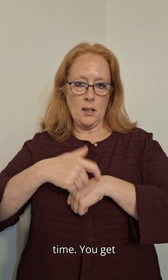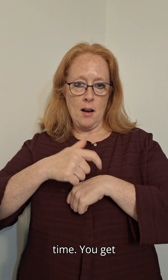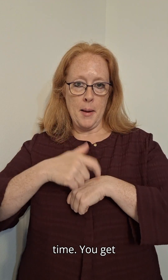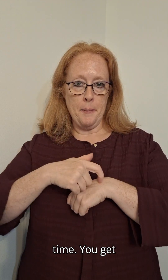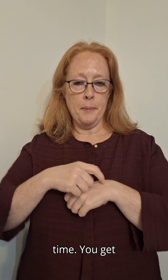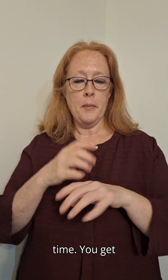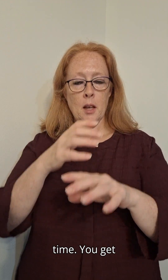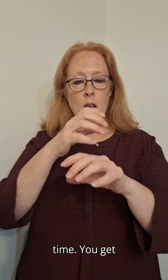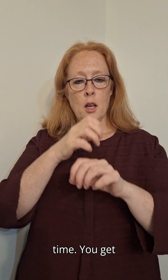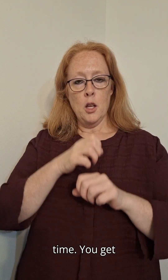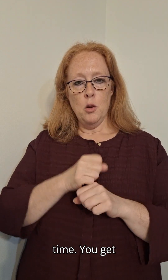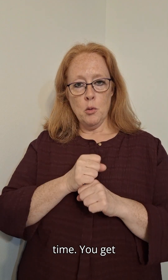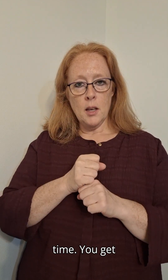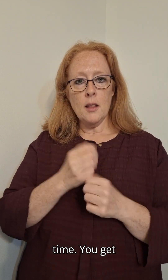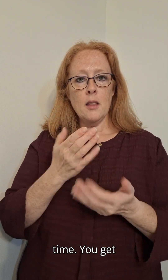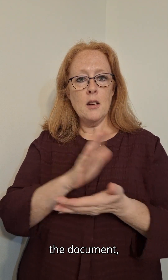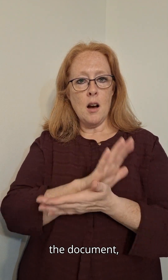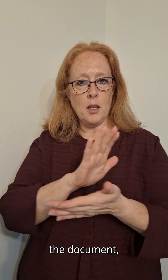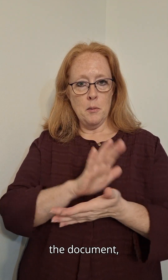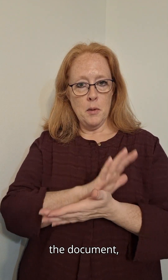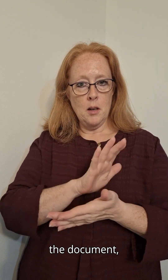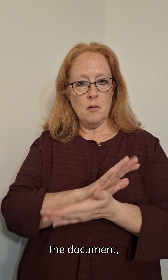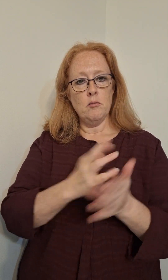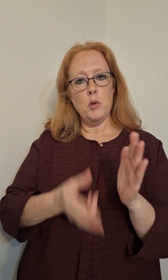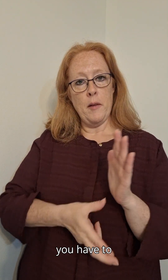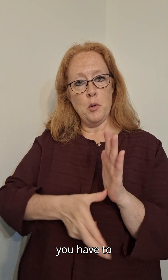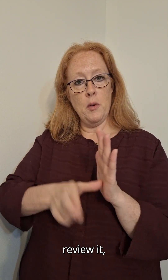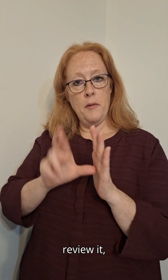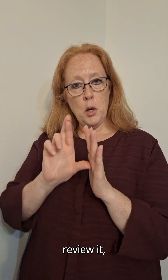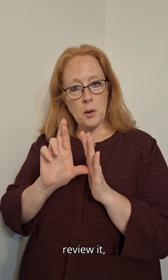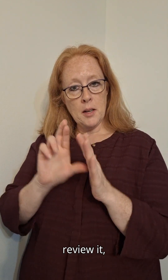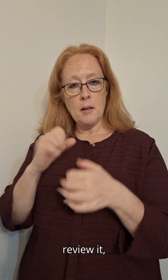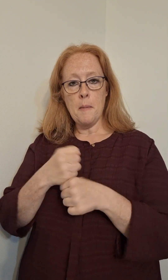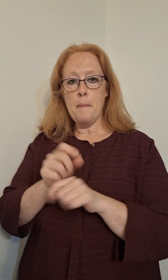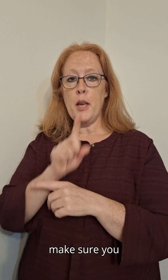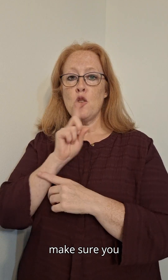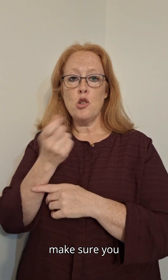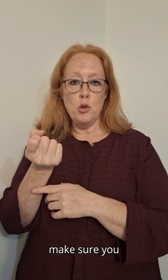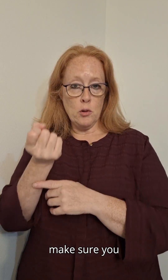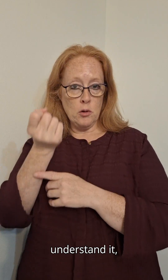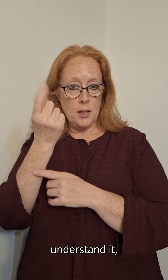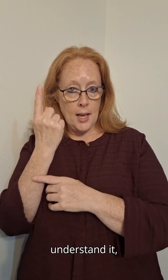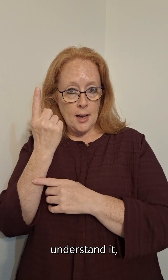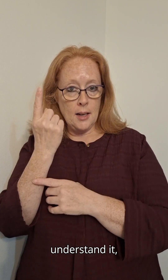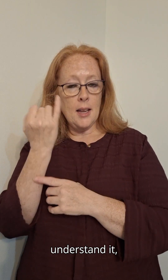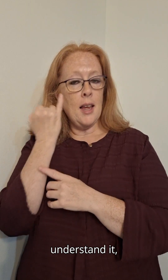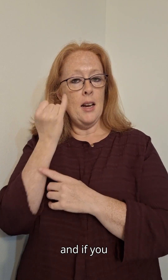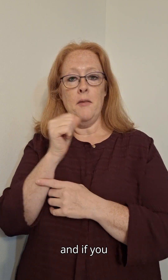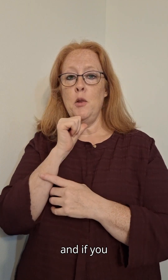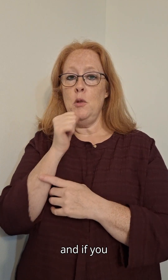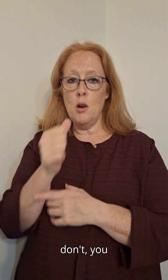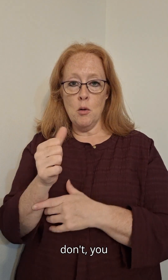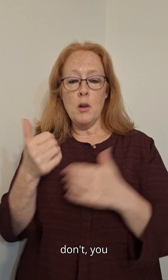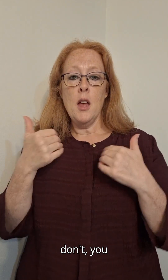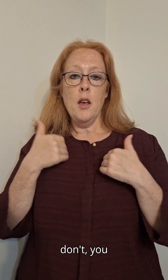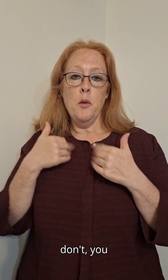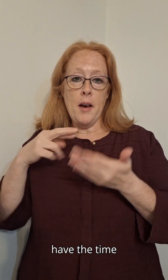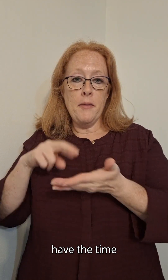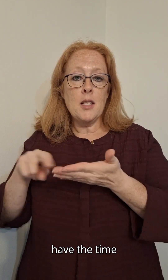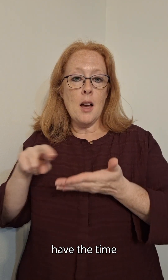time. You get the document, you have to review it, make sure you understand it, and if you don't, you have the time